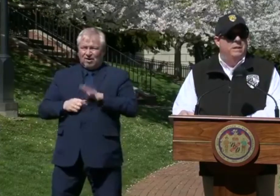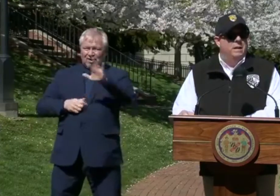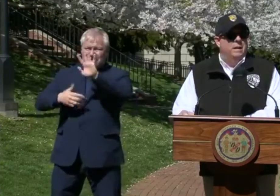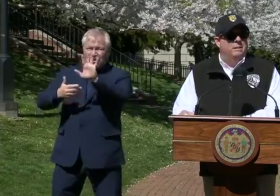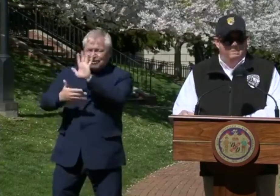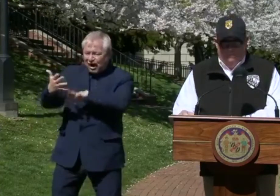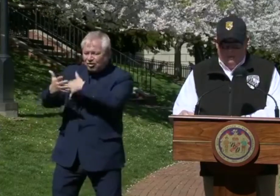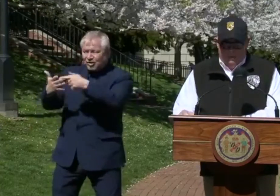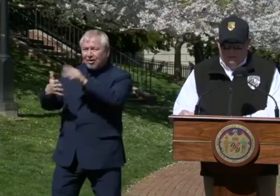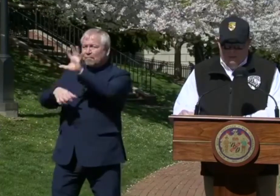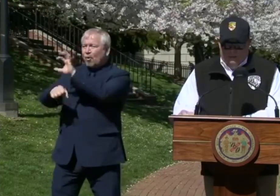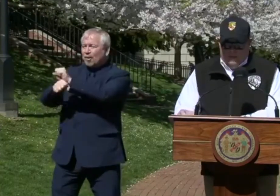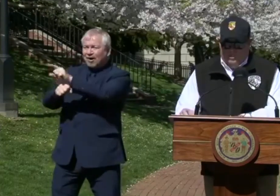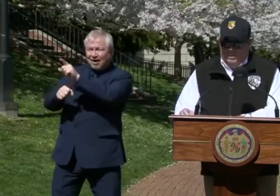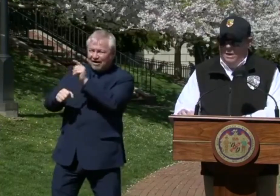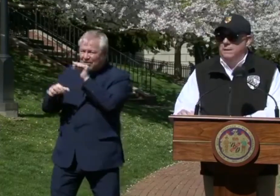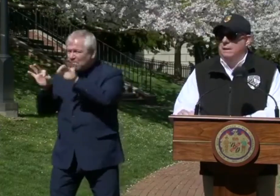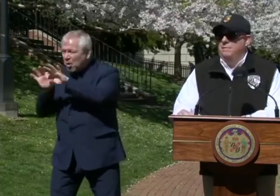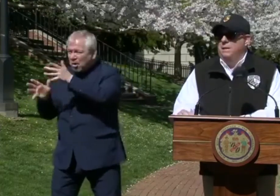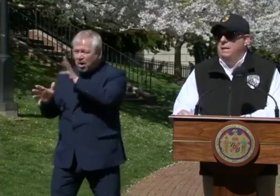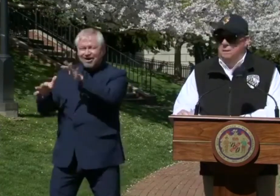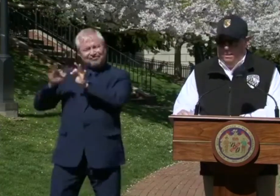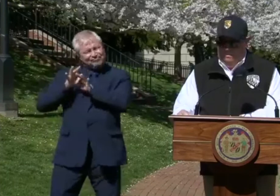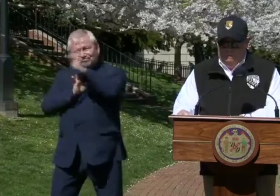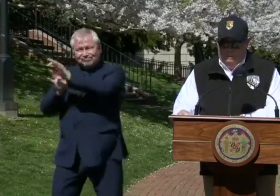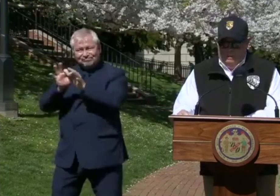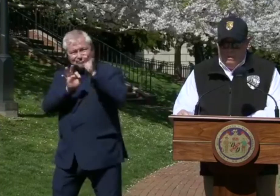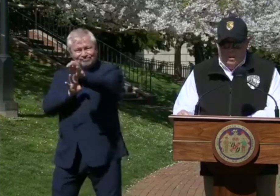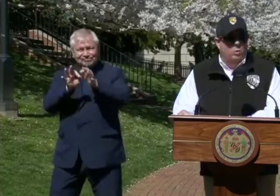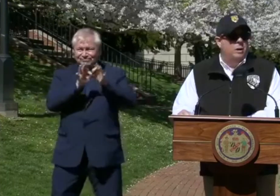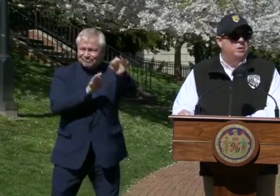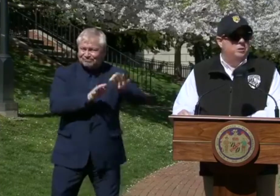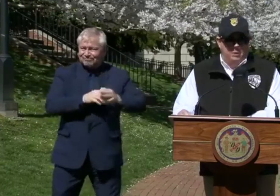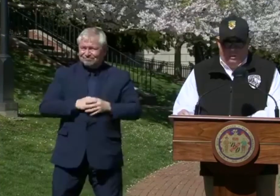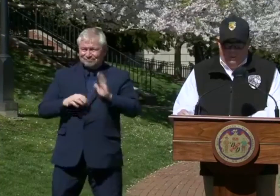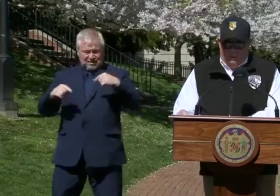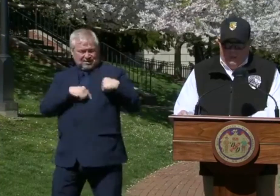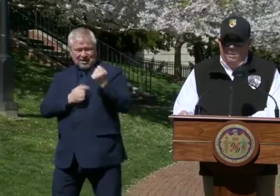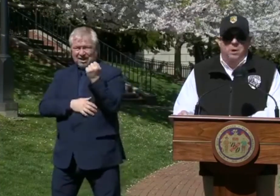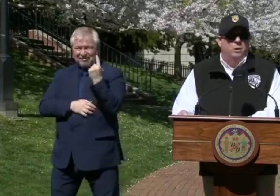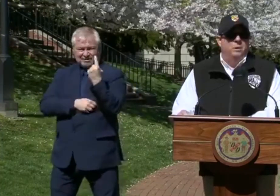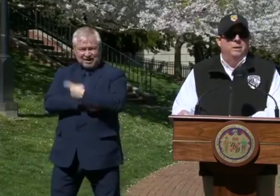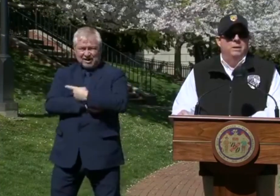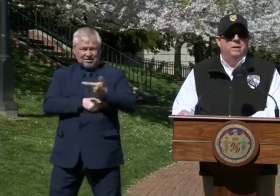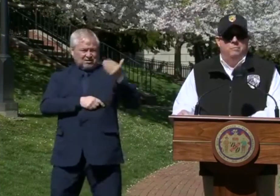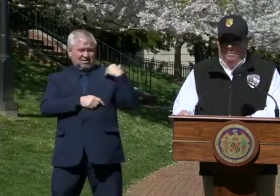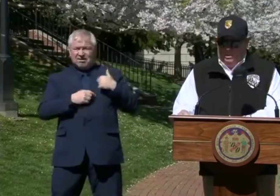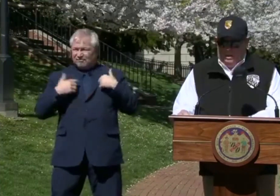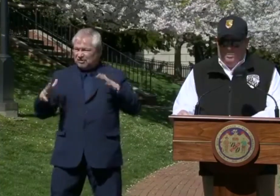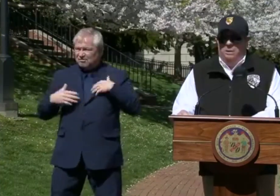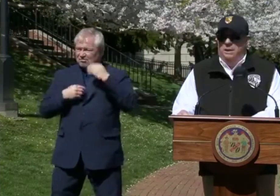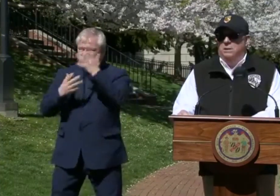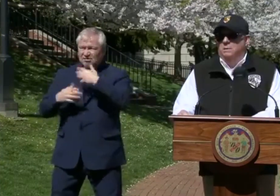of any kind. As we directed 11 days ago, no one should be using any mode of